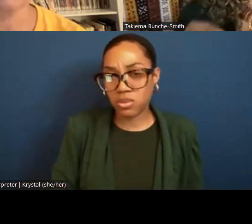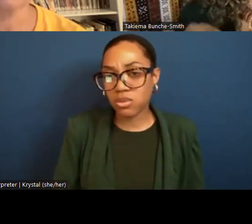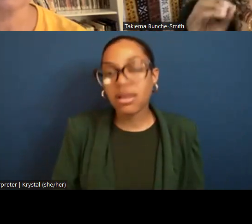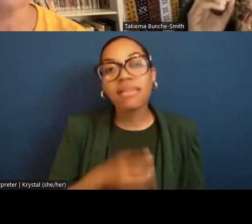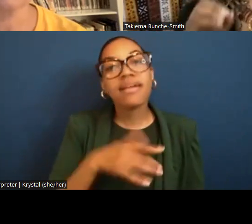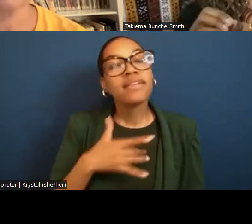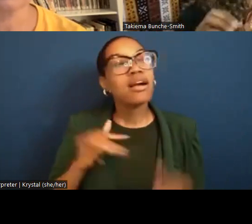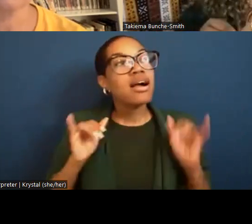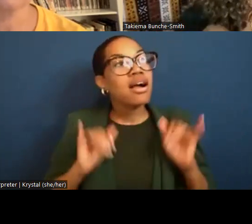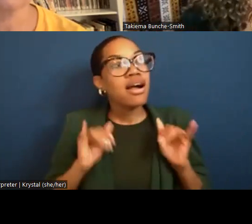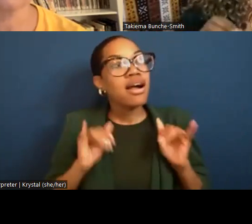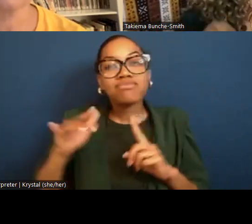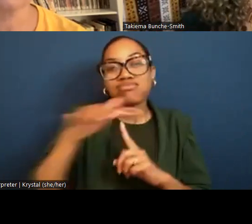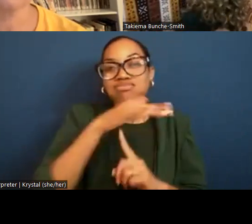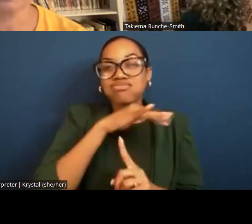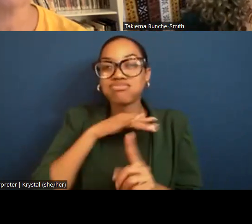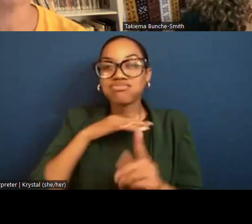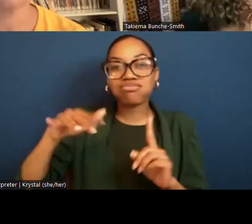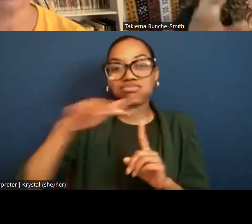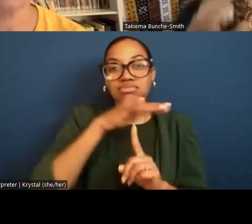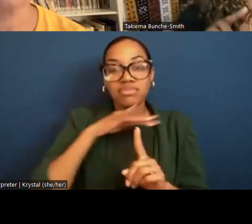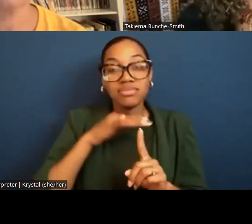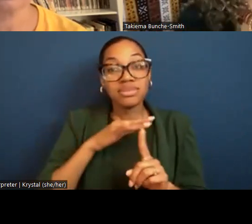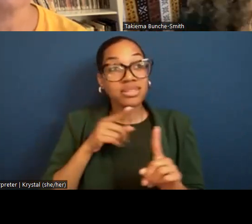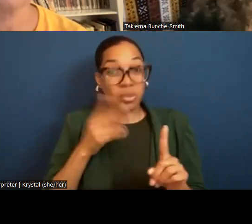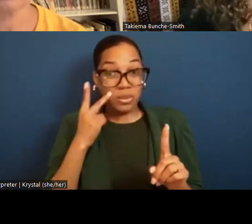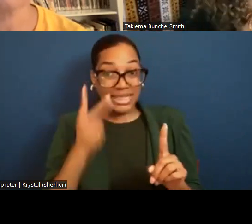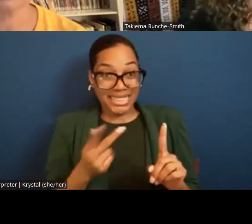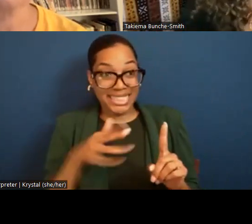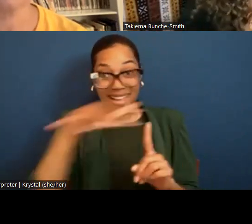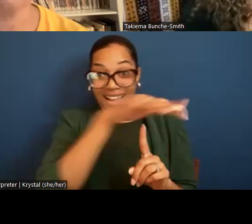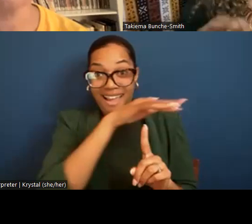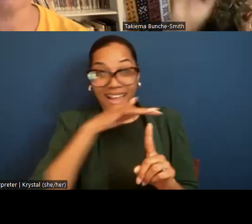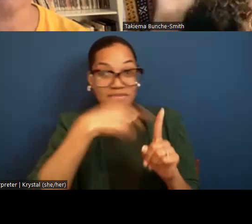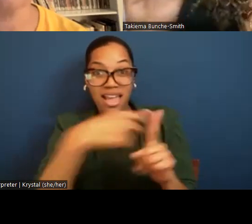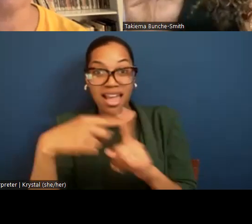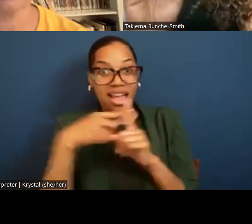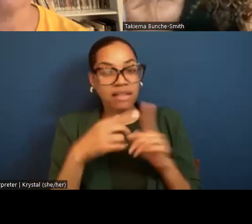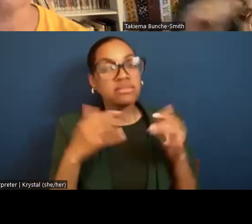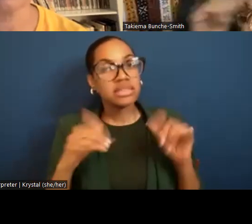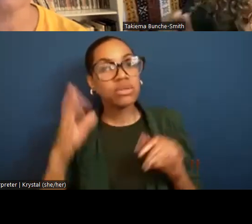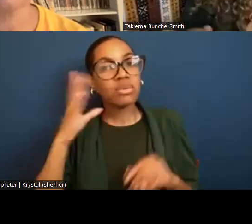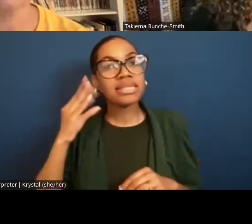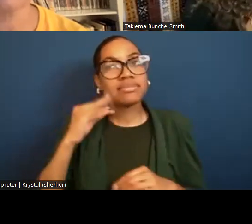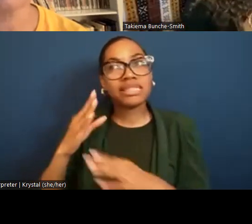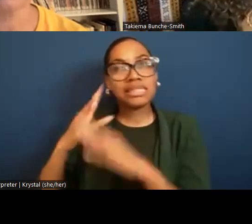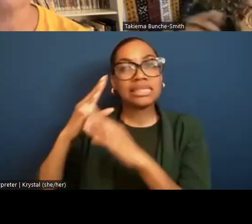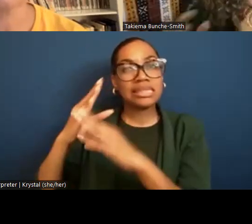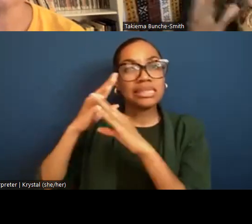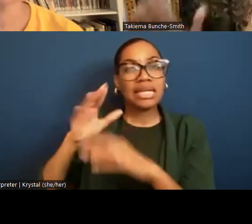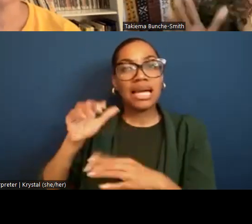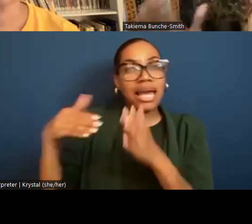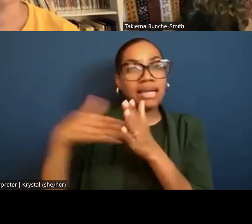still see children expressing internalized anti-Blackness, but we have to start somewhere, right? And we have to raise the bar and keep pushing.